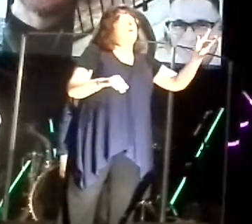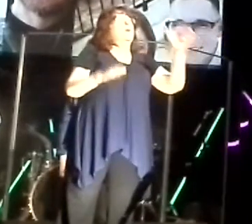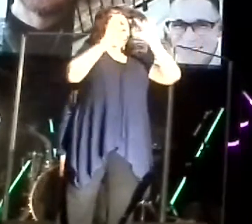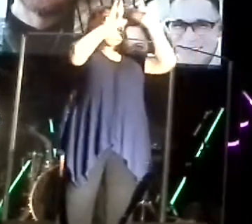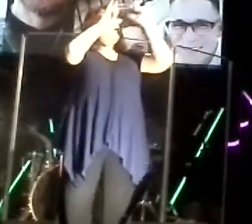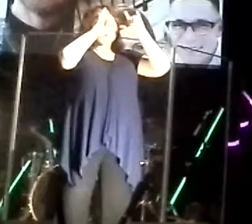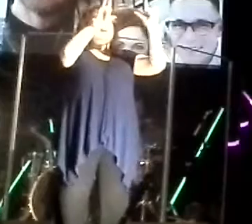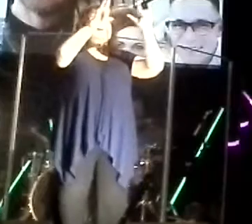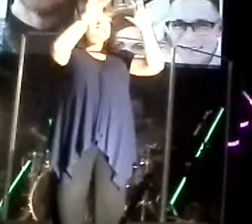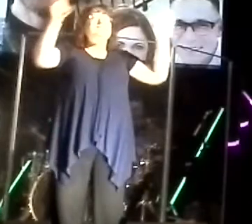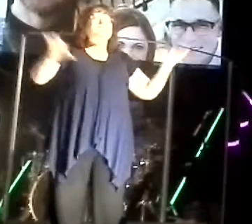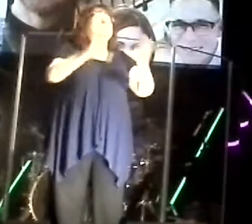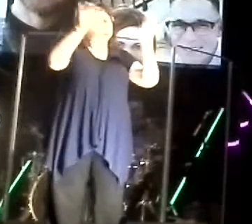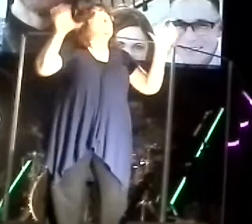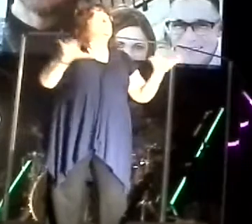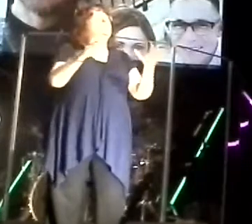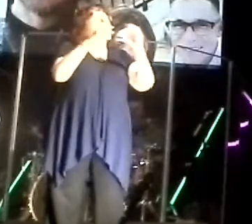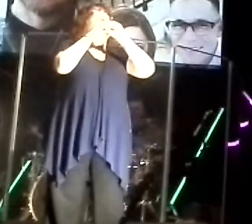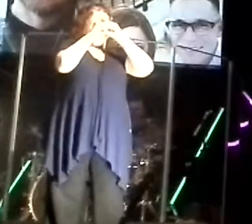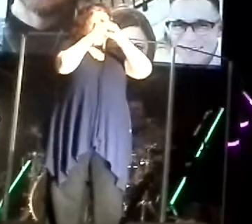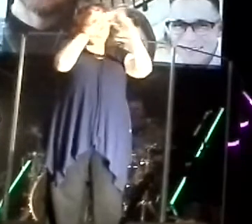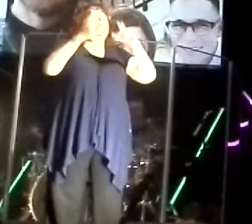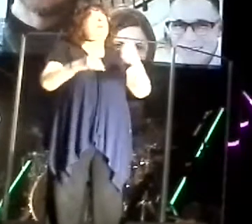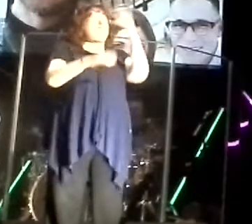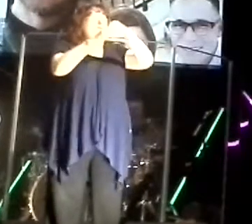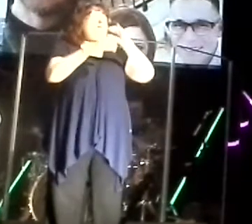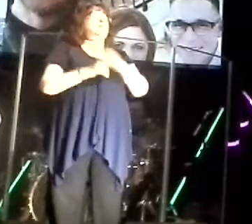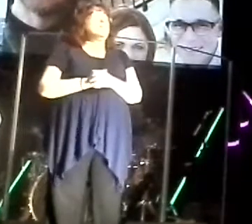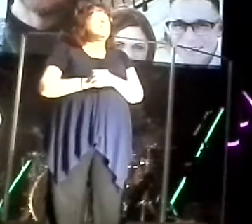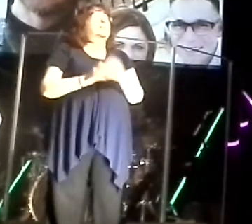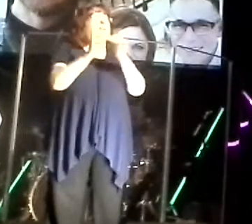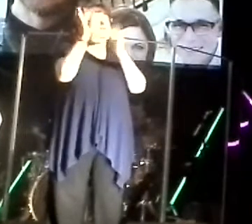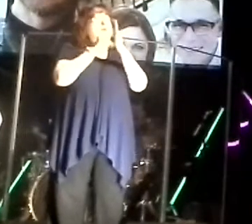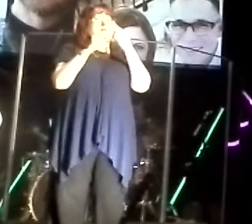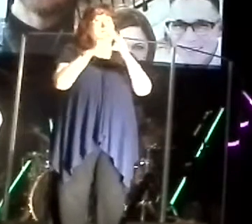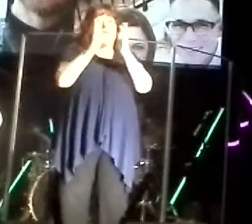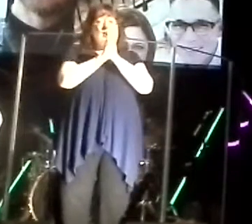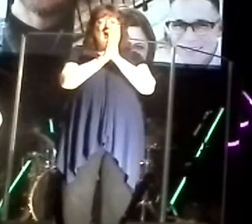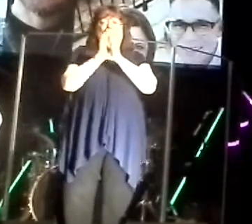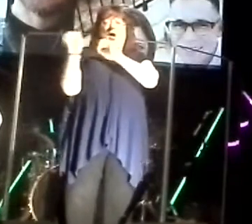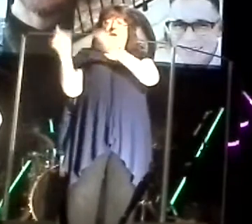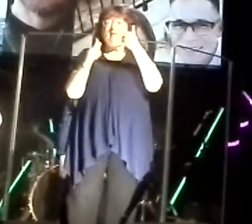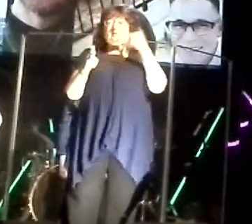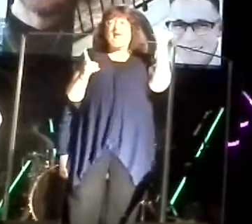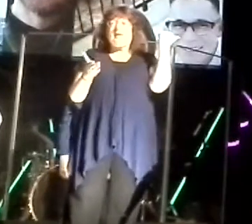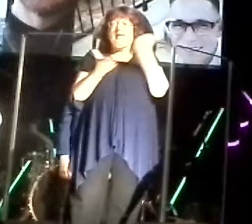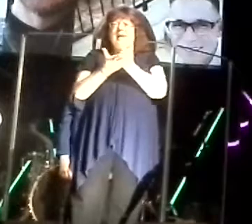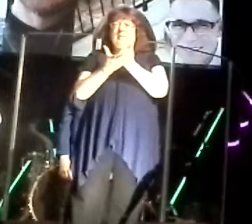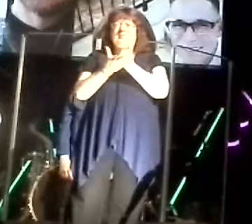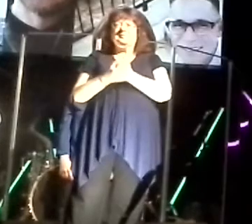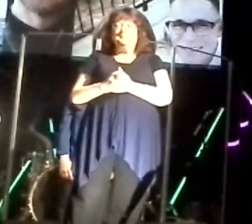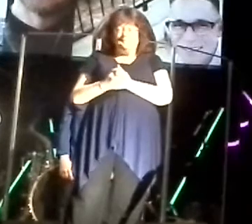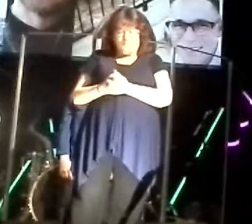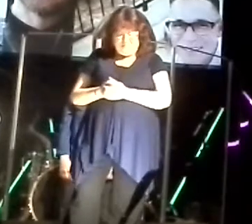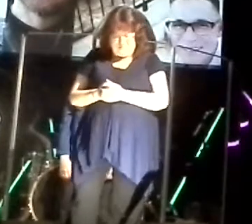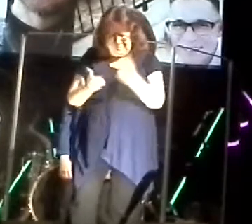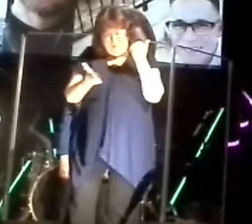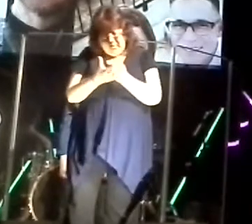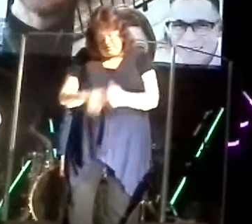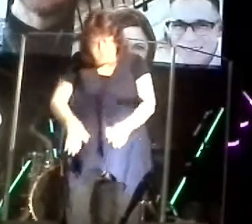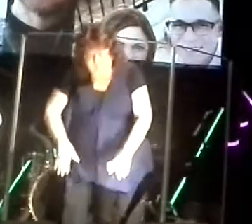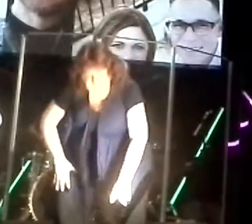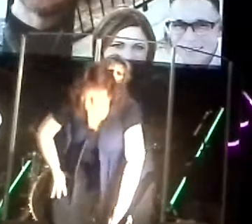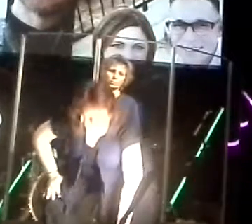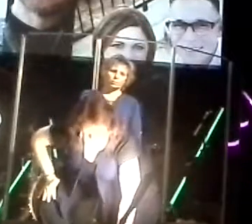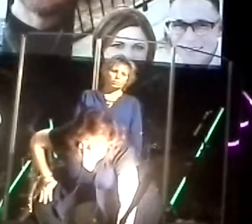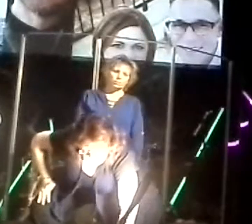We love what You are doing, and we love that we get to be a part of it. In Jesus' name we pray, and everybody said, Amen. Amen.